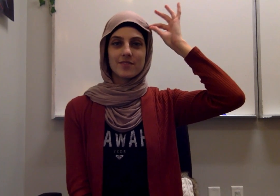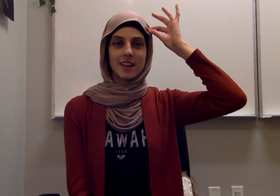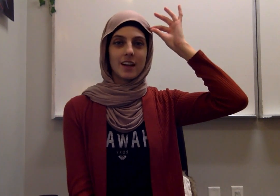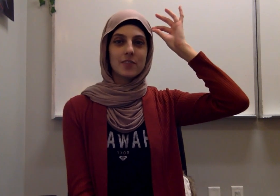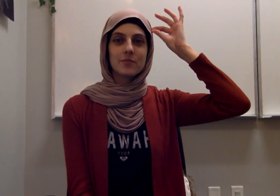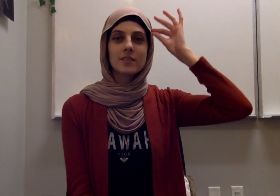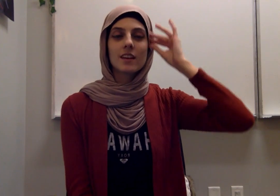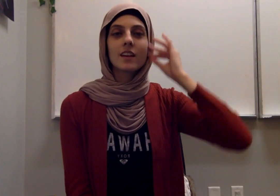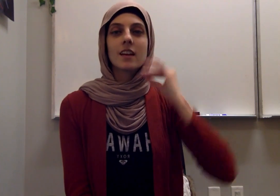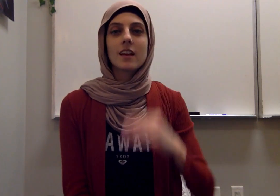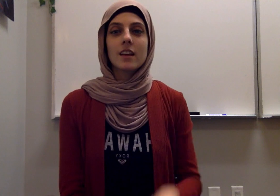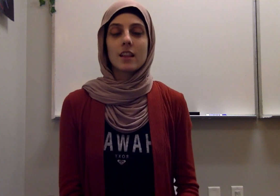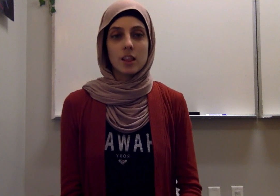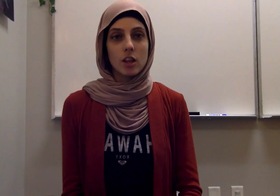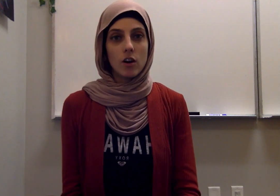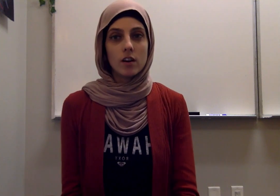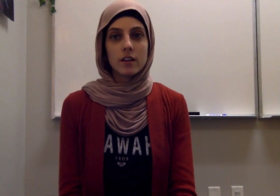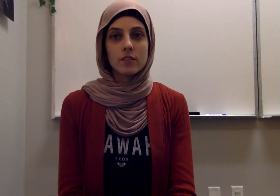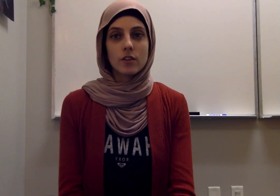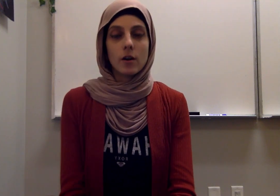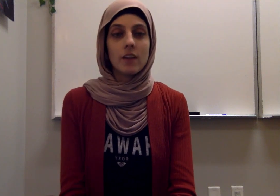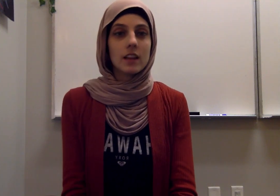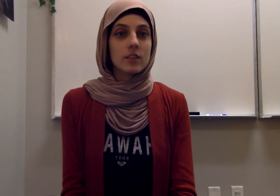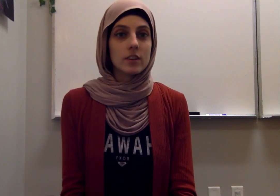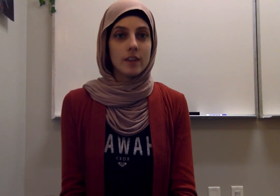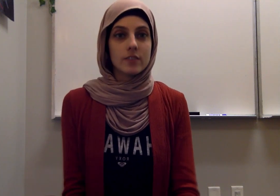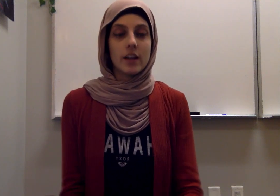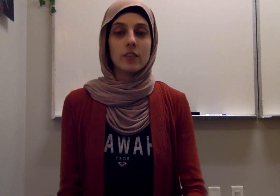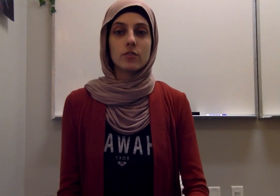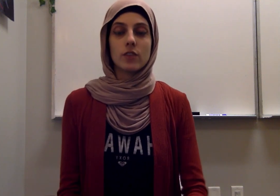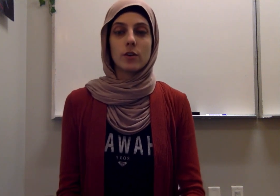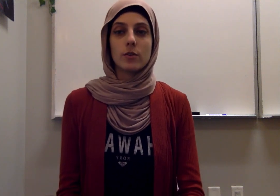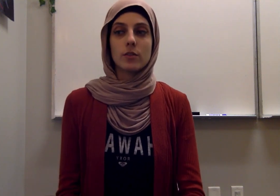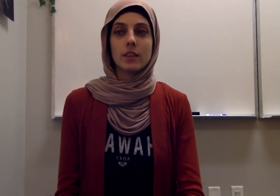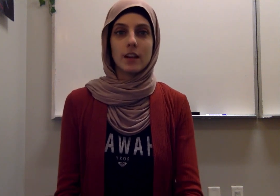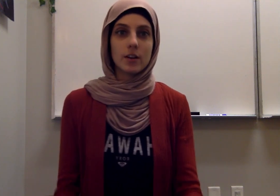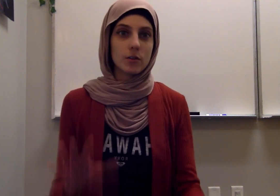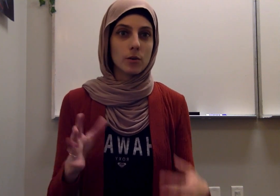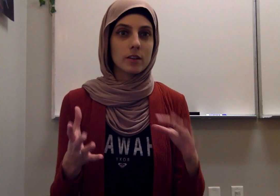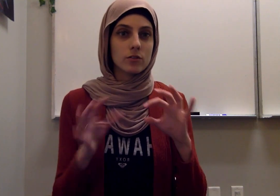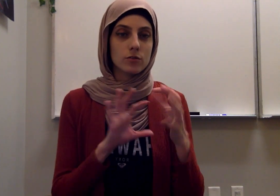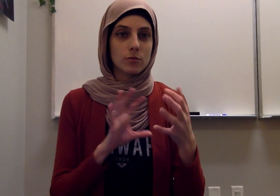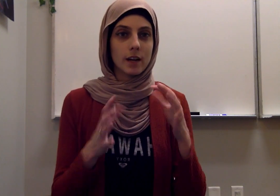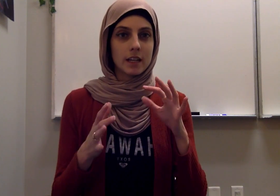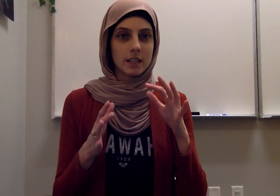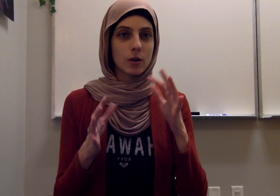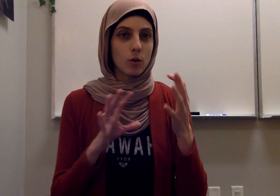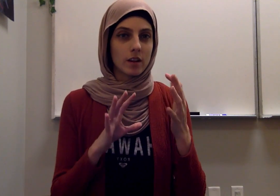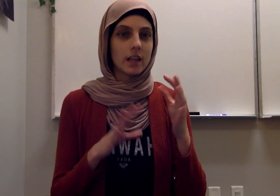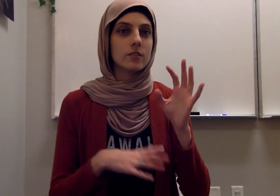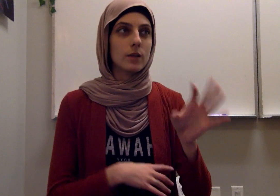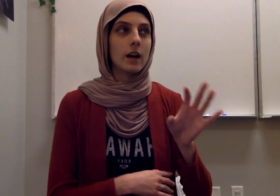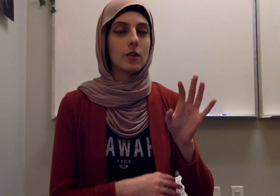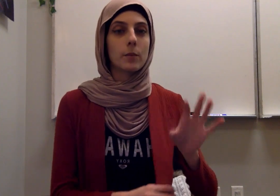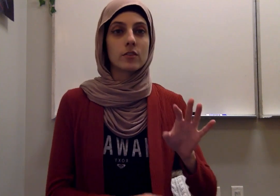Hair. Long, so a lot of these are classifiers, so they're going to directly correlate to how the person